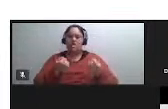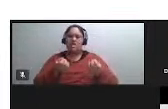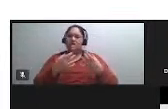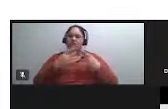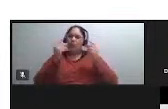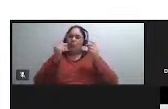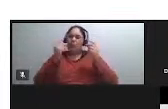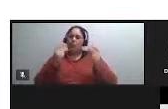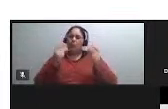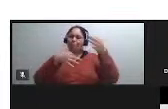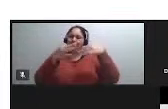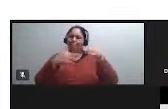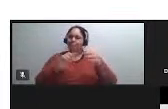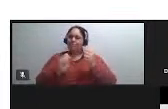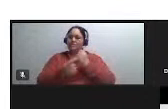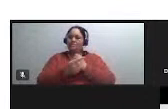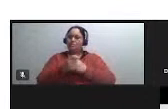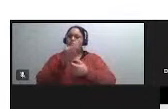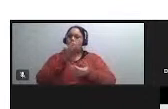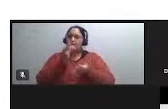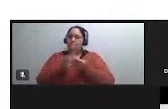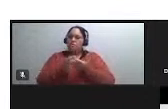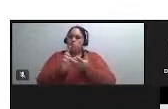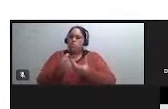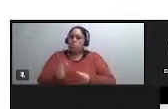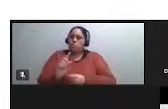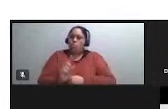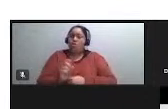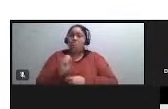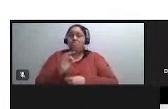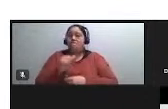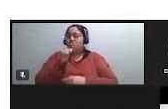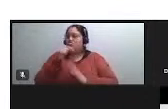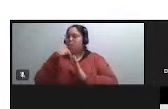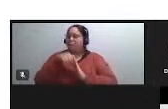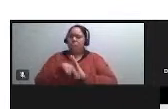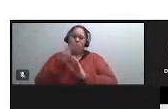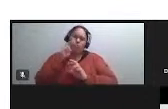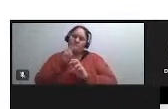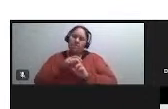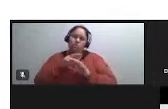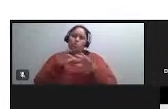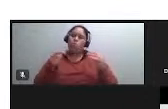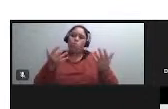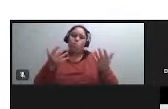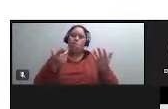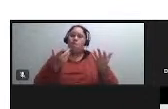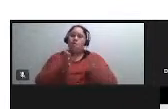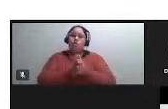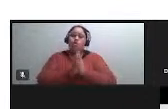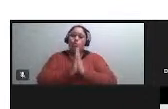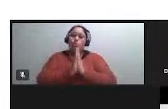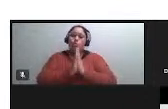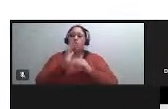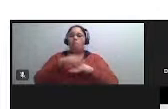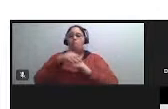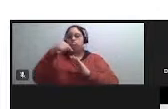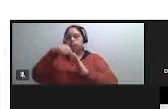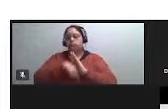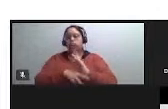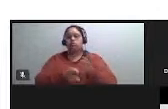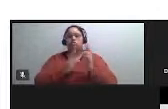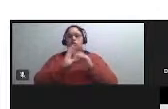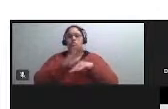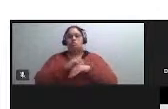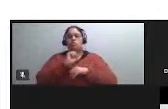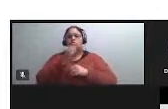outline as to what exactly were those? Even if it's not in detail, and perhaps request a detailed